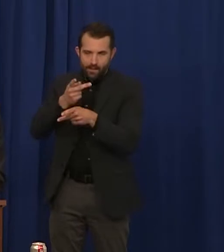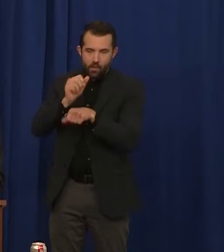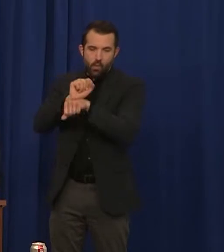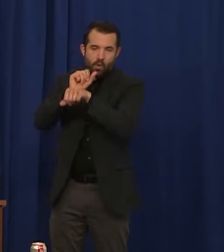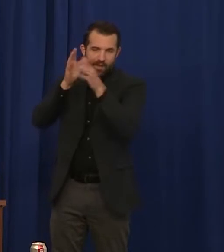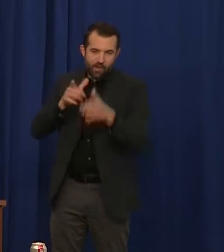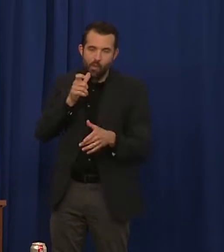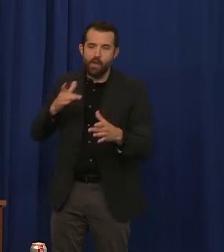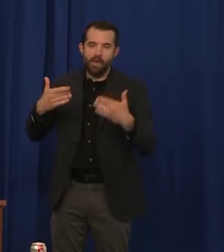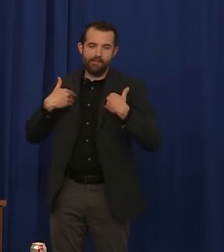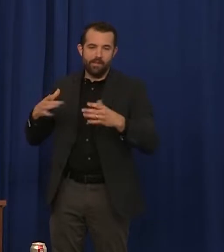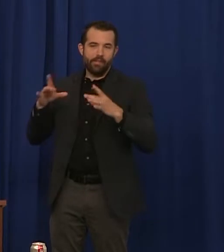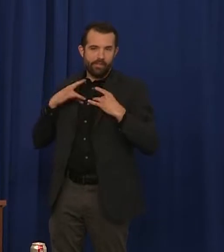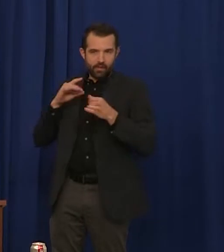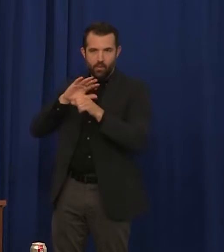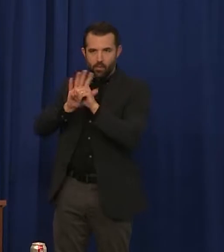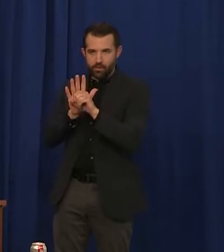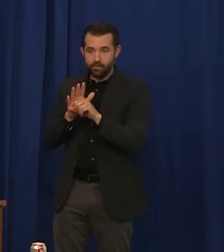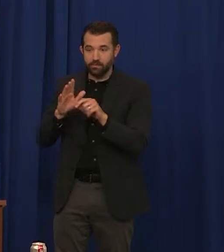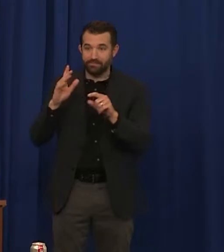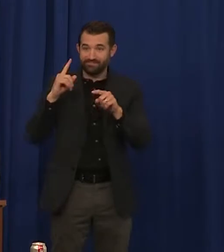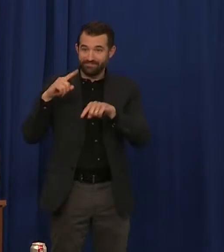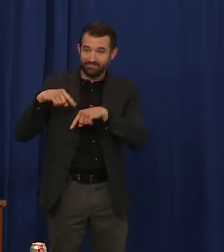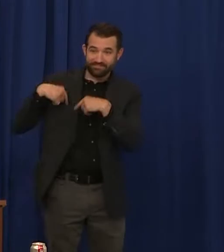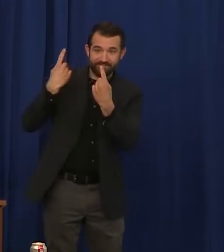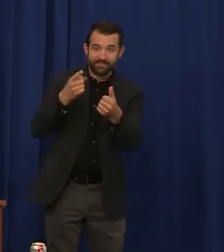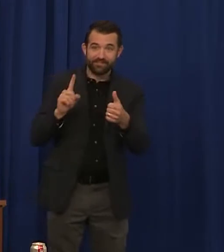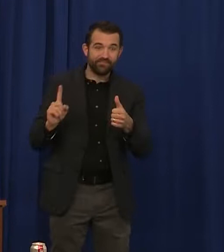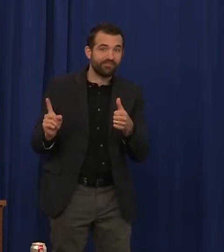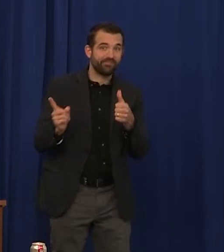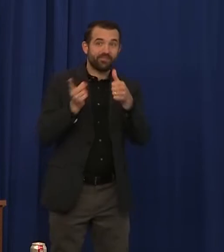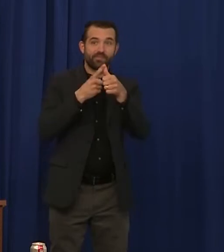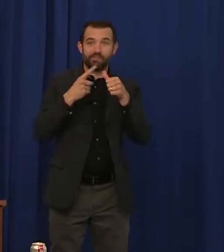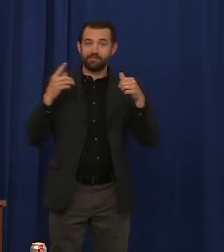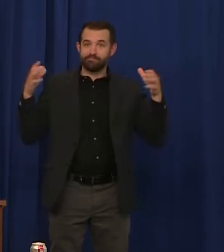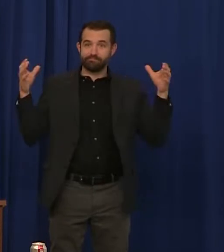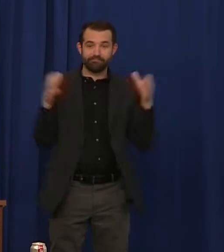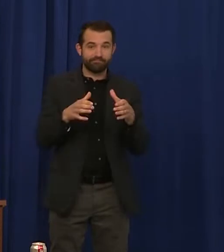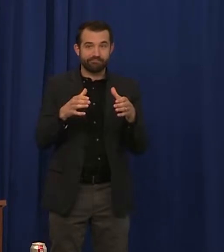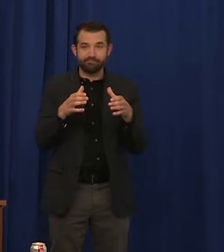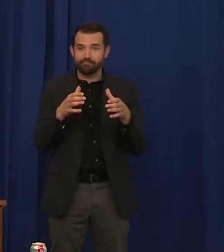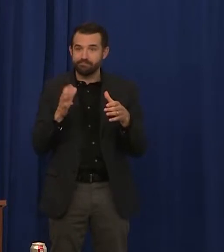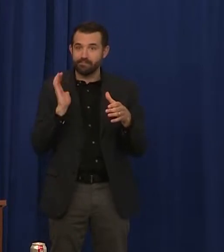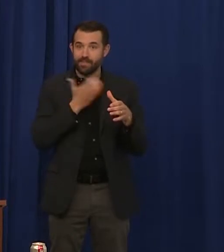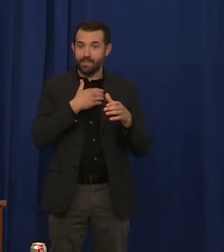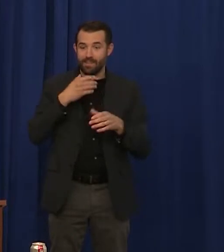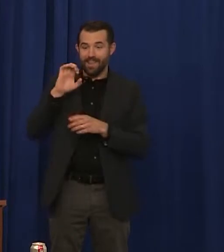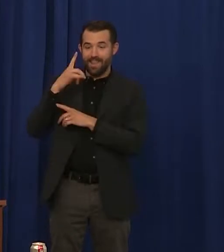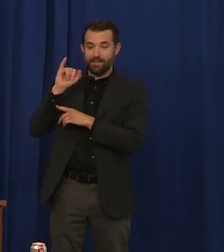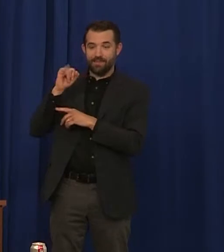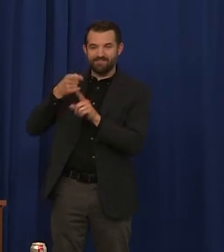Since beginning our activation, Maine CDC epidemiologists have now fielded